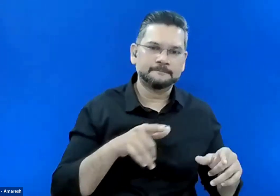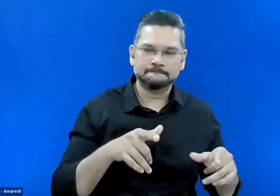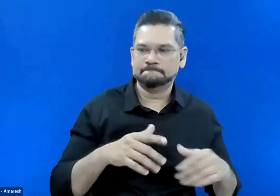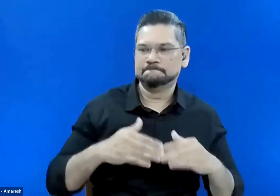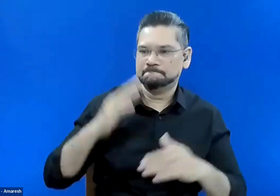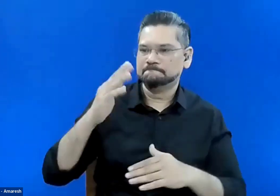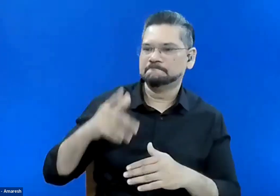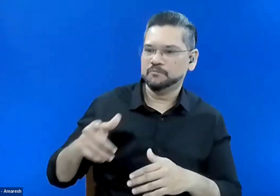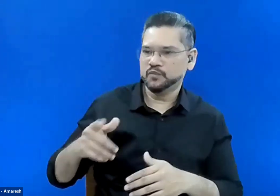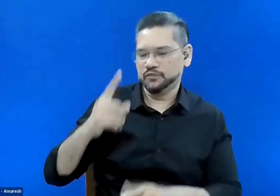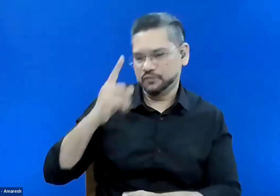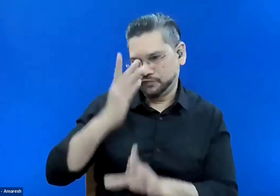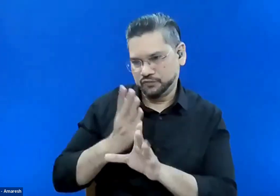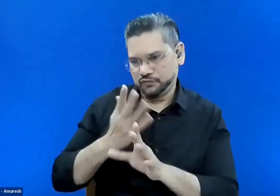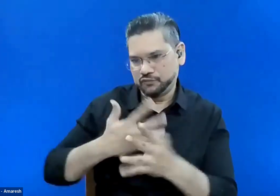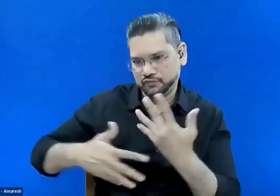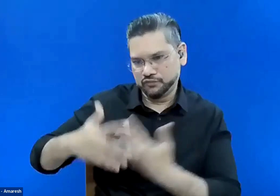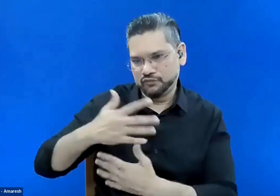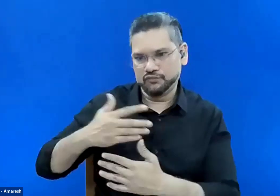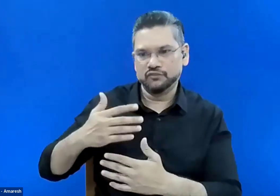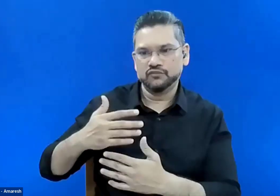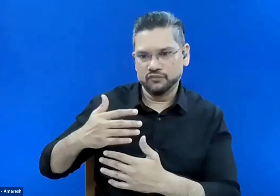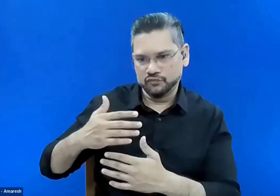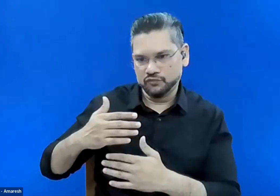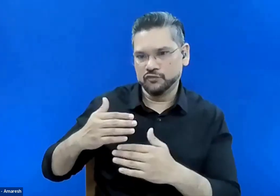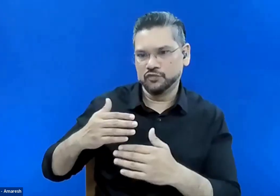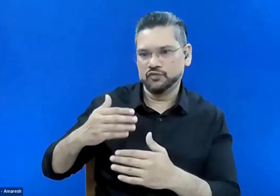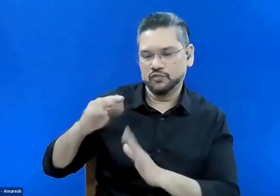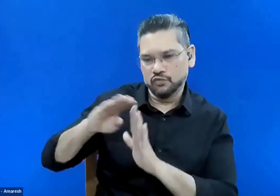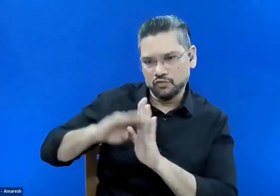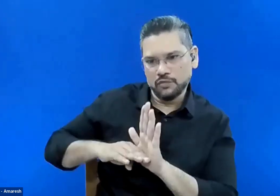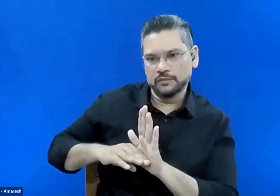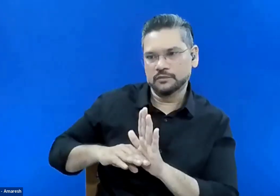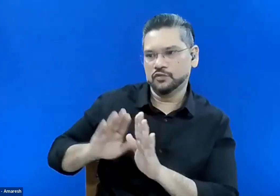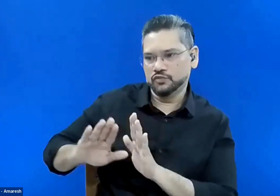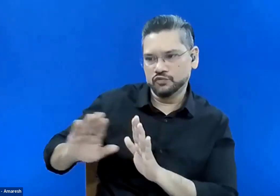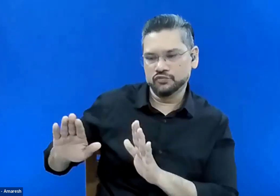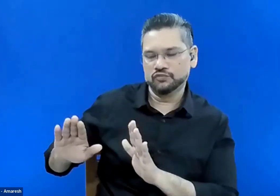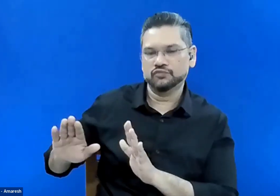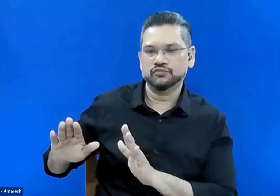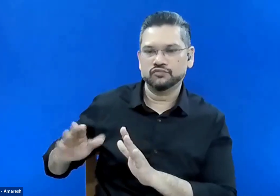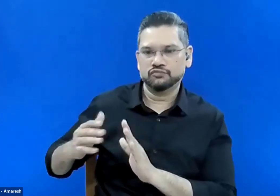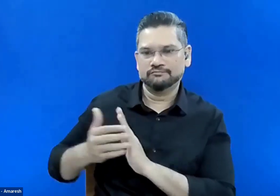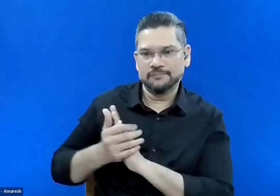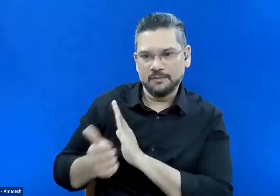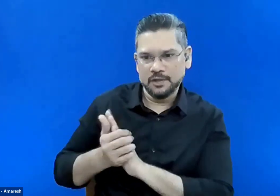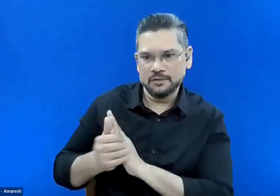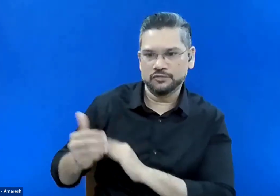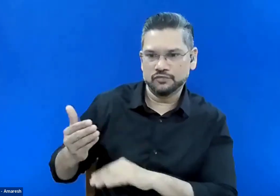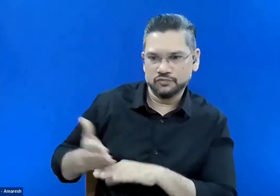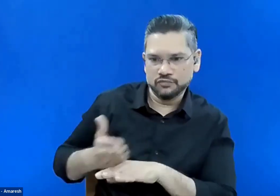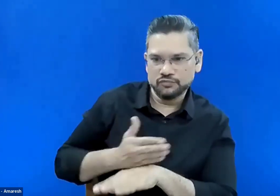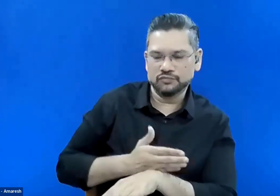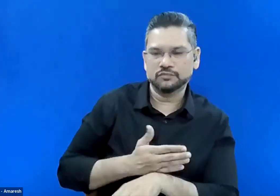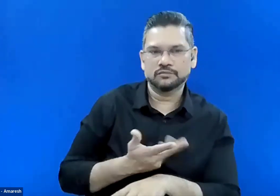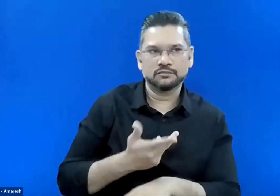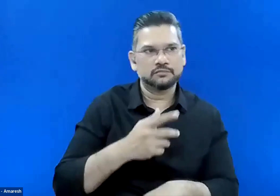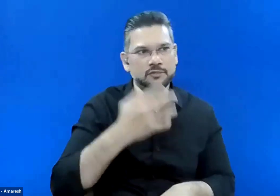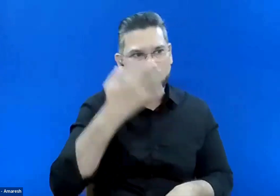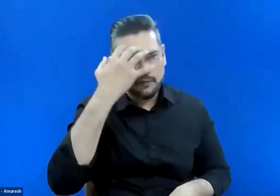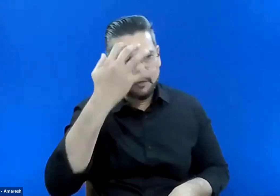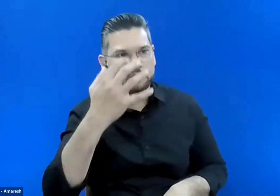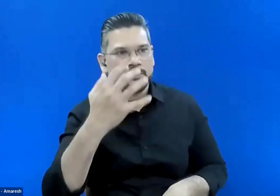psychosocial problem for enhancement our capacity. Government as well as society and